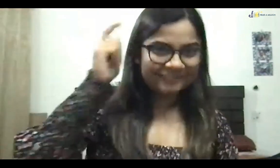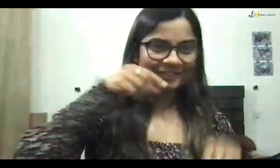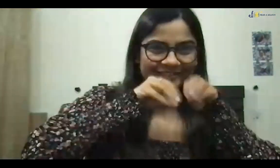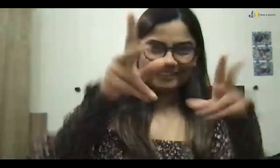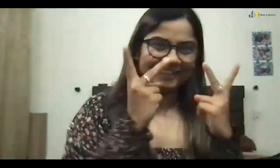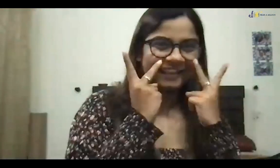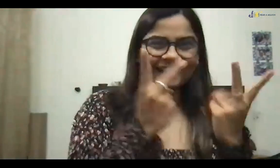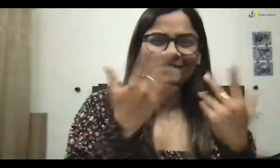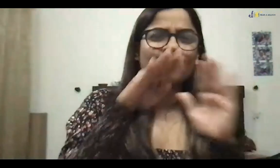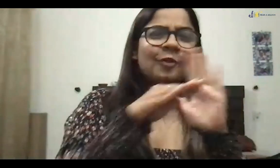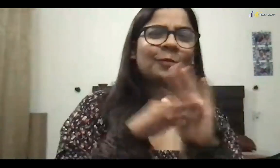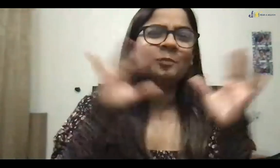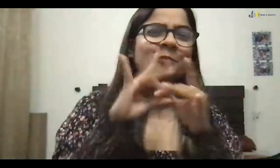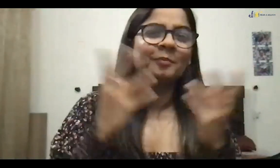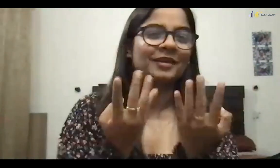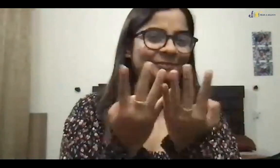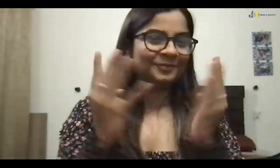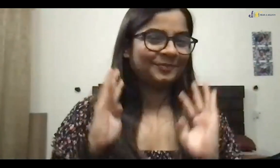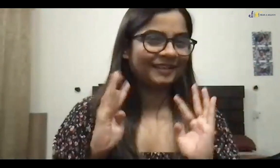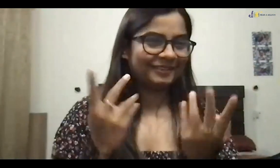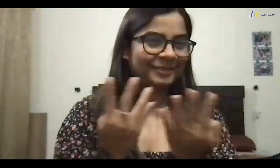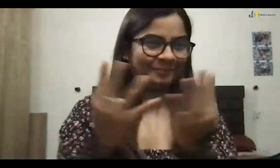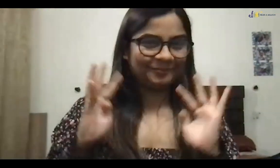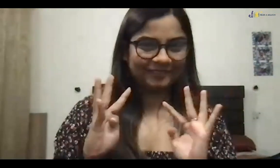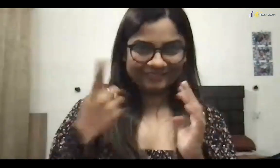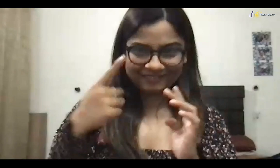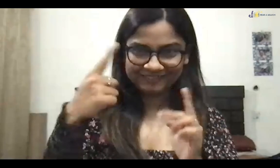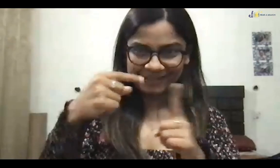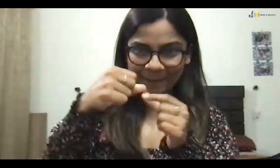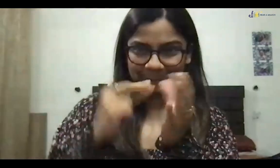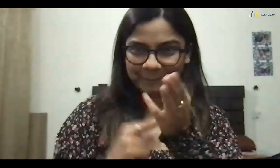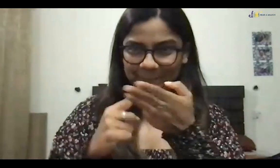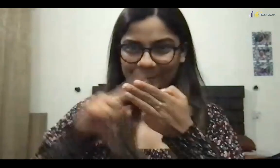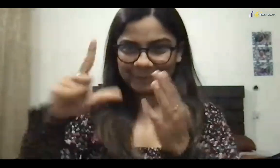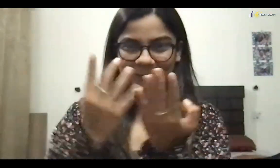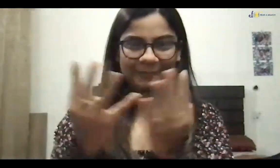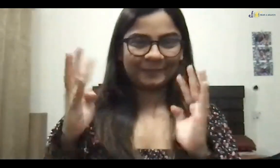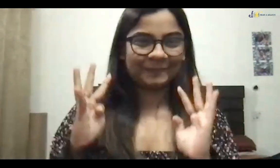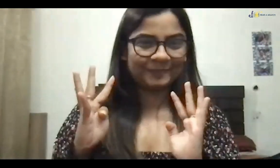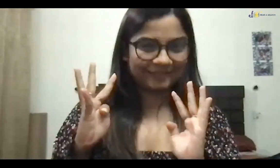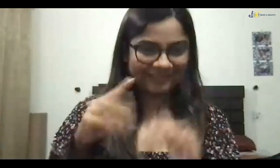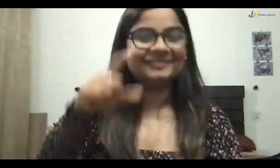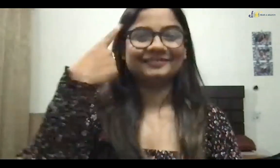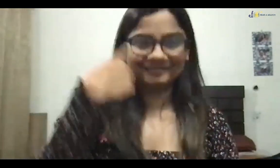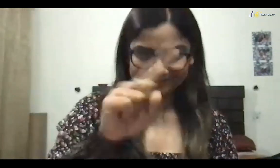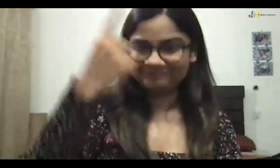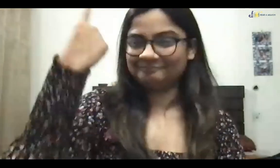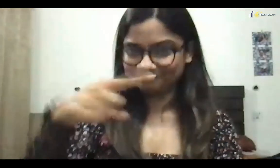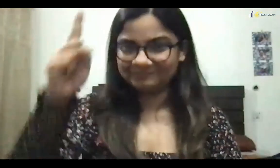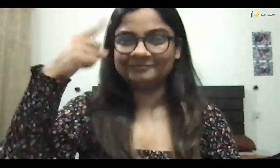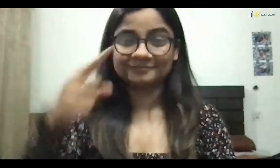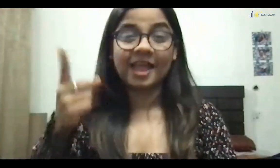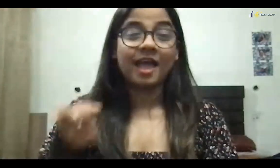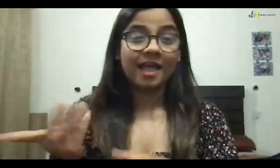program? Anybody's know? Yeah, I know you people know. Okay, we will sharing the videos and information about it. So who we